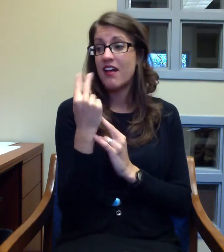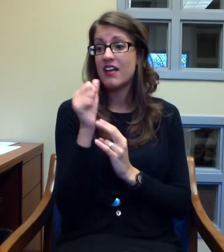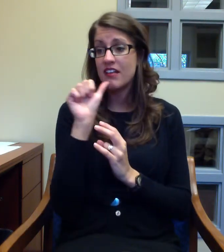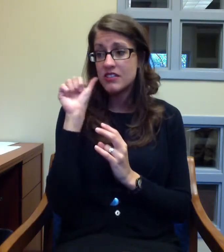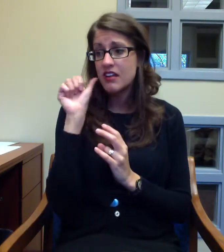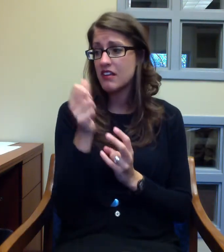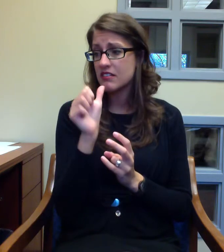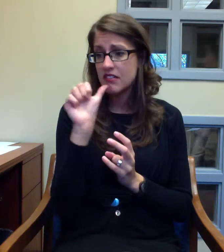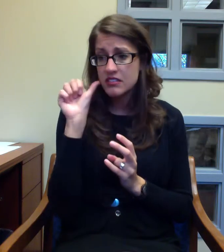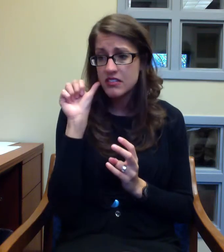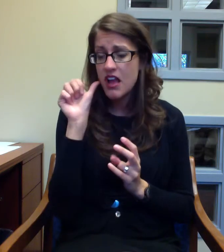injustice of a theft.